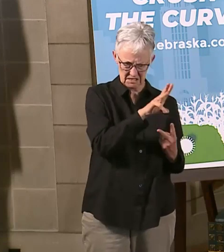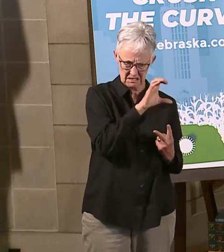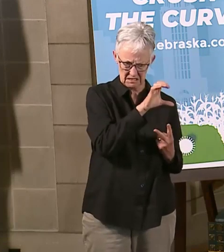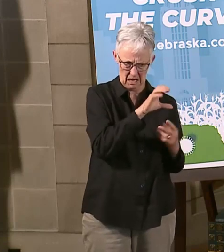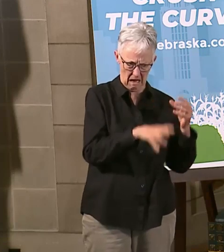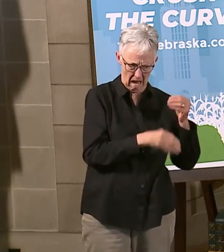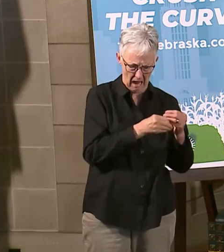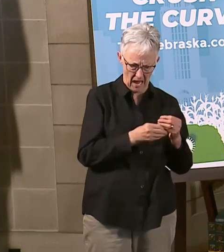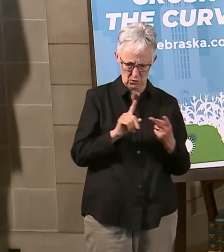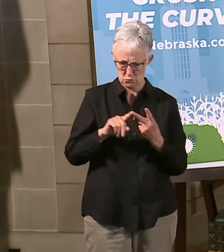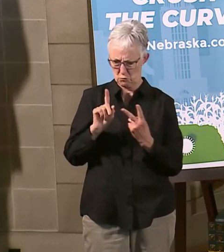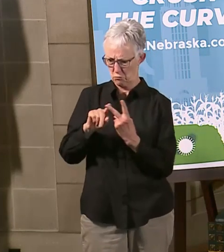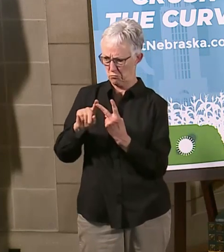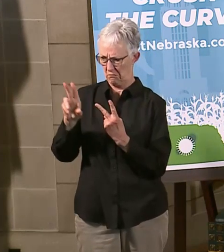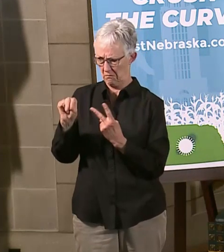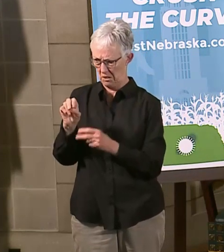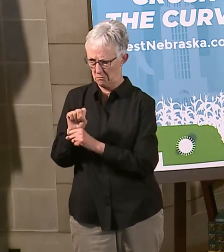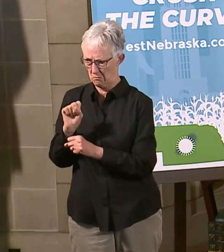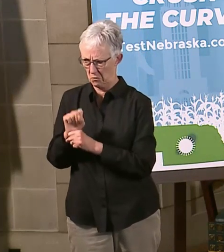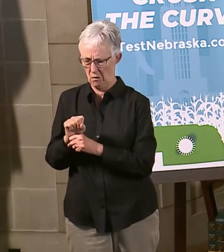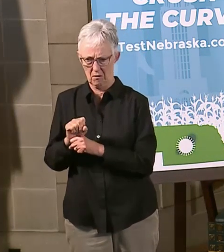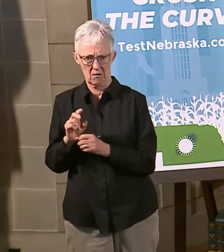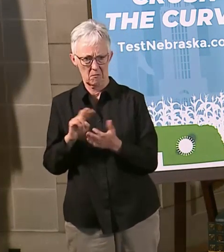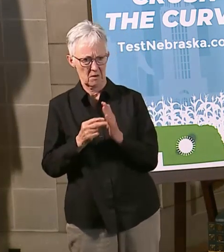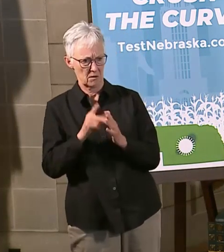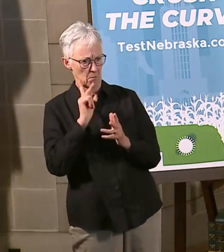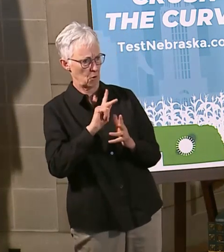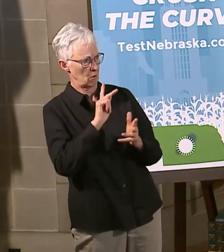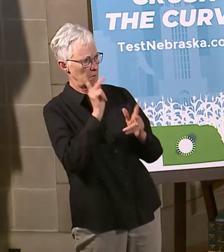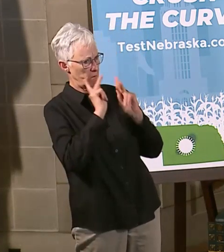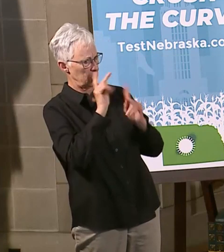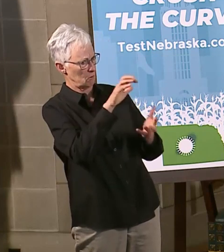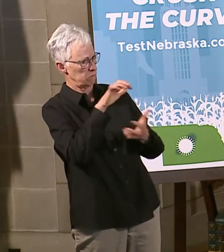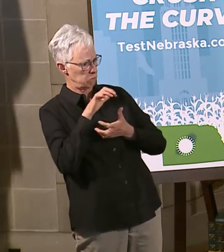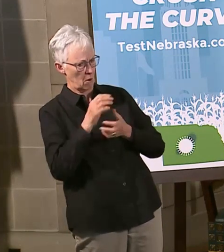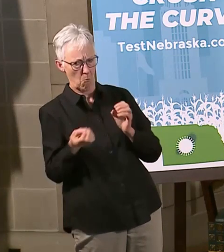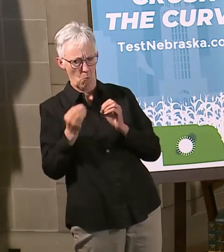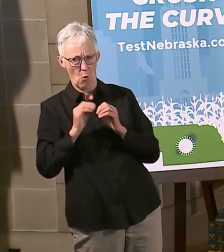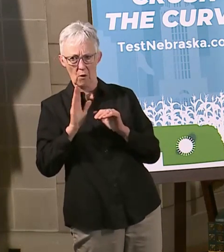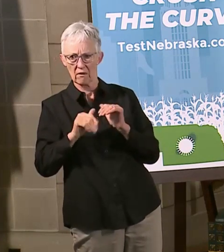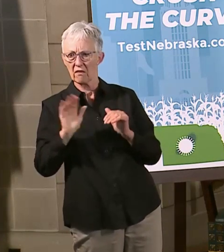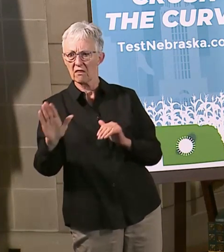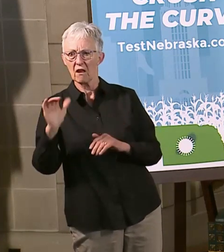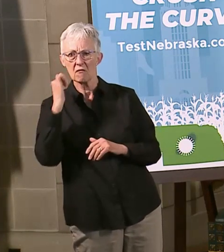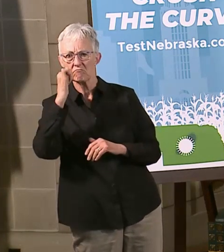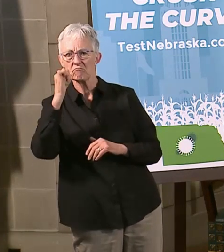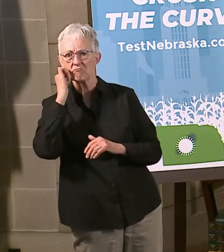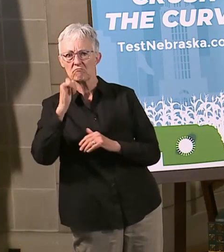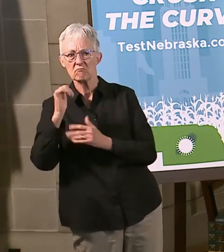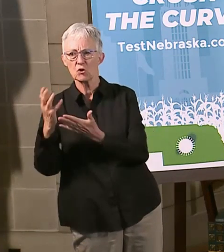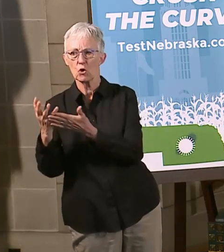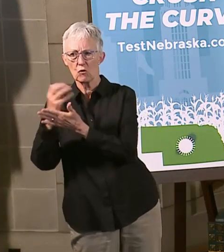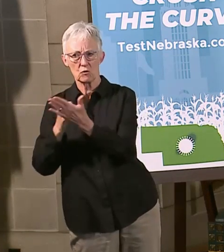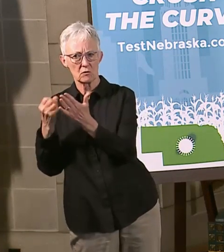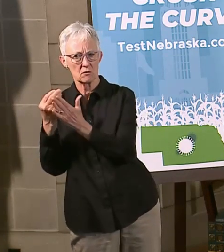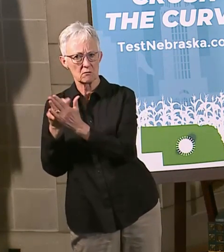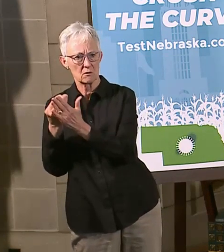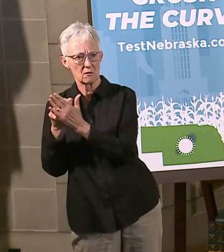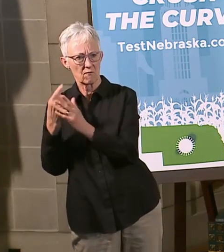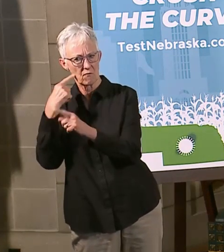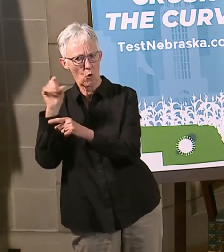from going back to work. In Nebraska, if your employer calls you back to work and you refuse, you lose